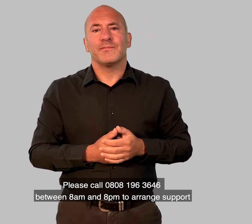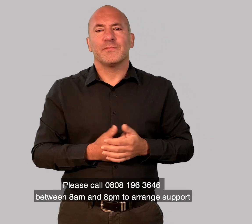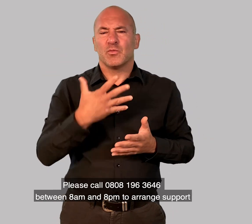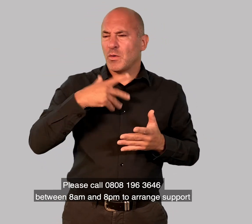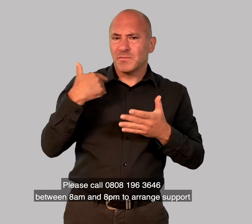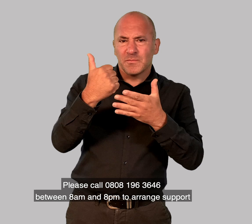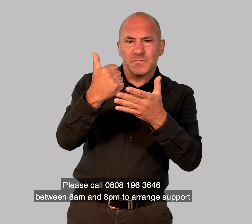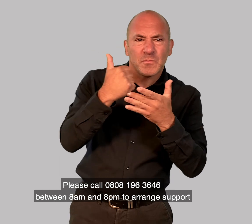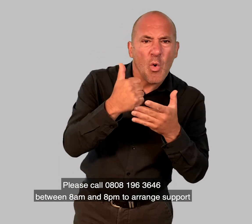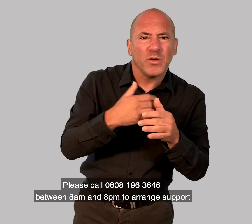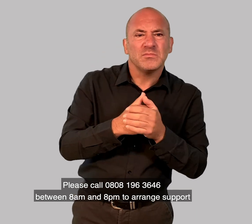0808 196